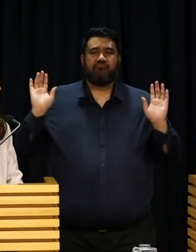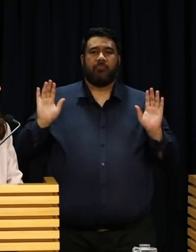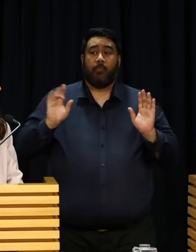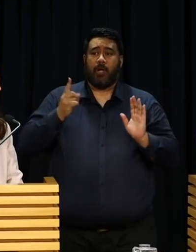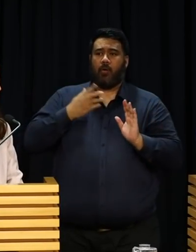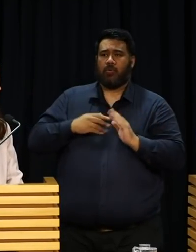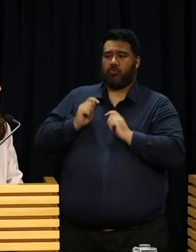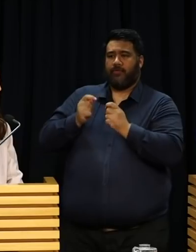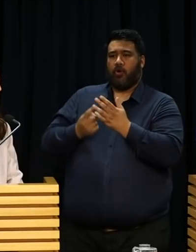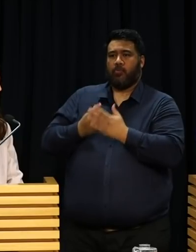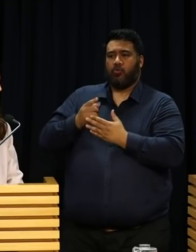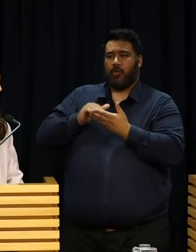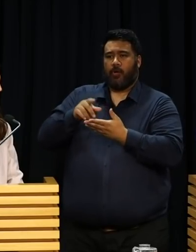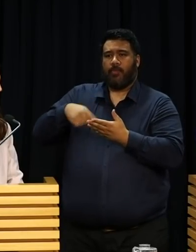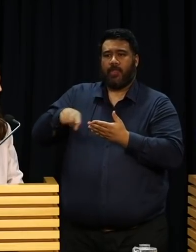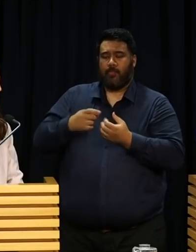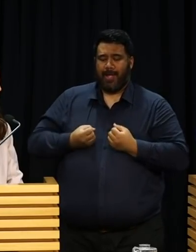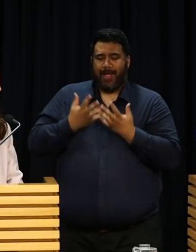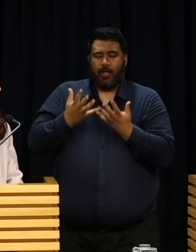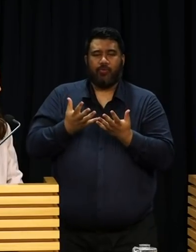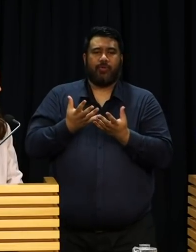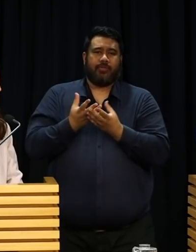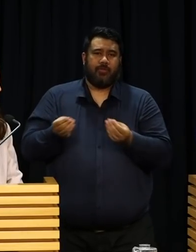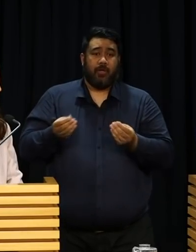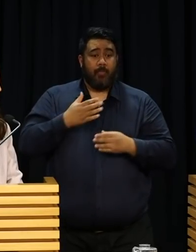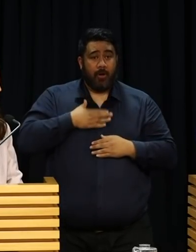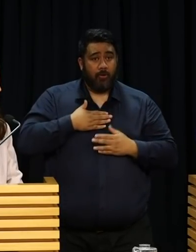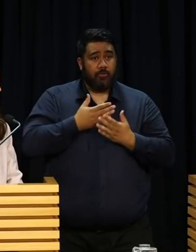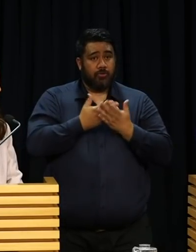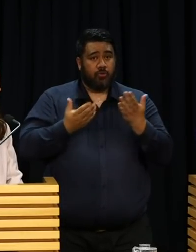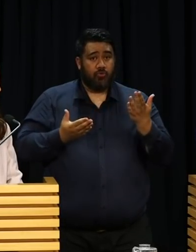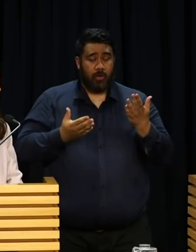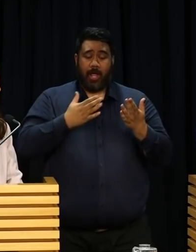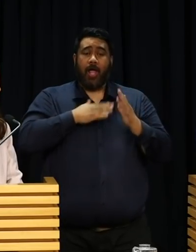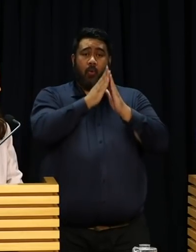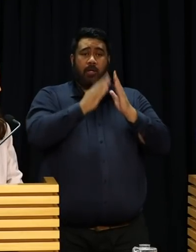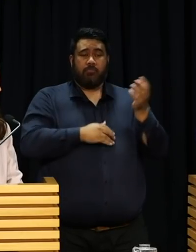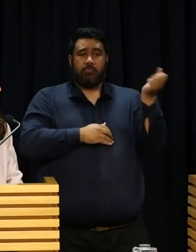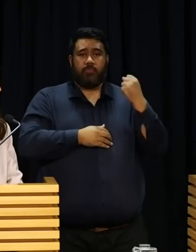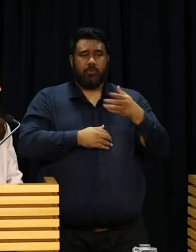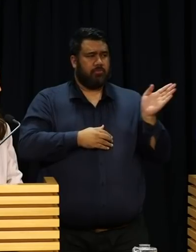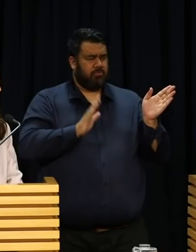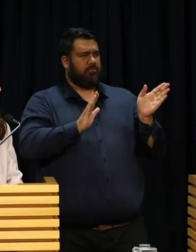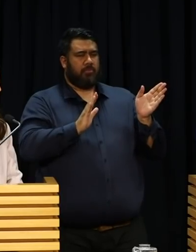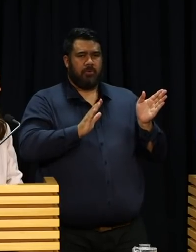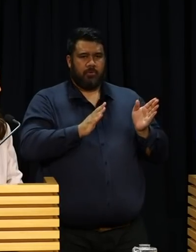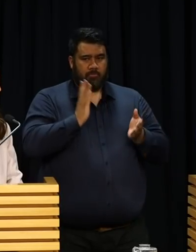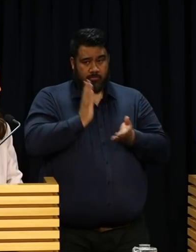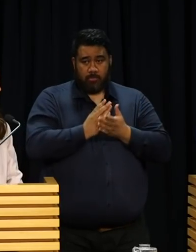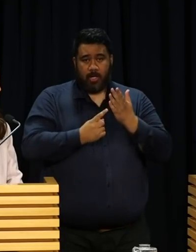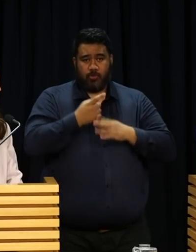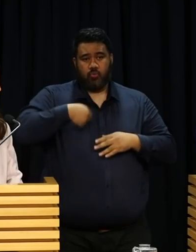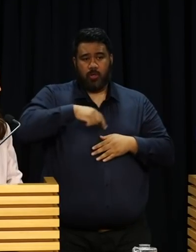talk about the trauma and help them heal. In my own story, we were dawn raided early hours of the